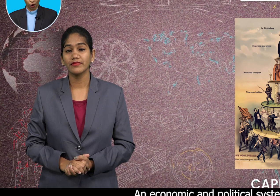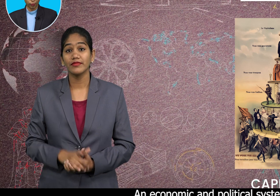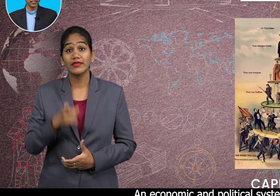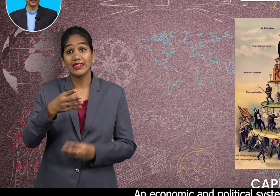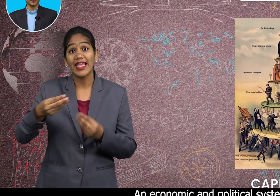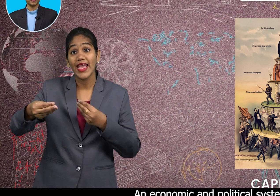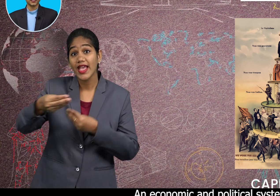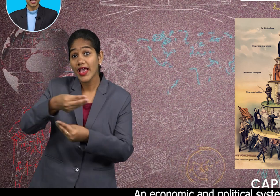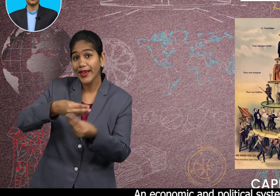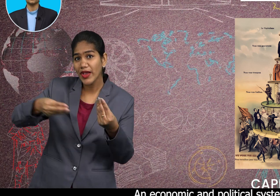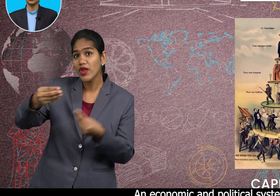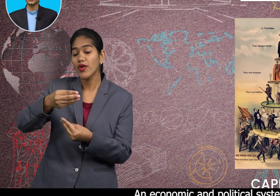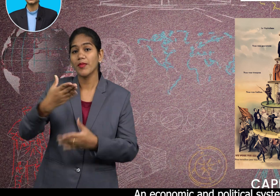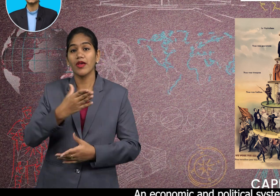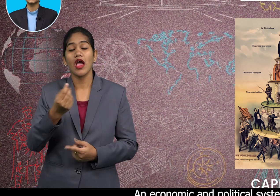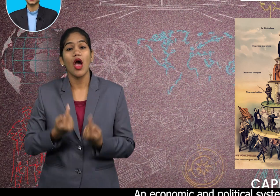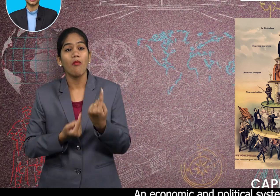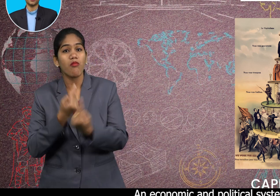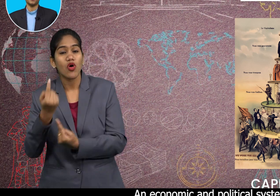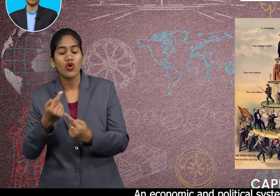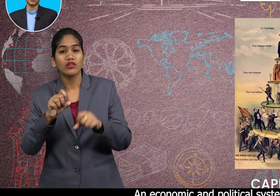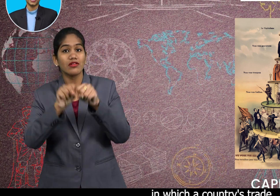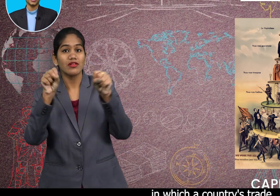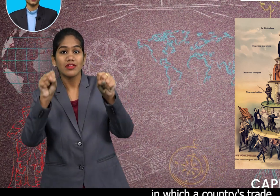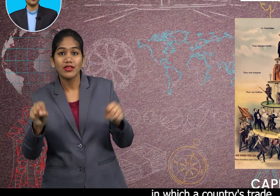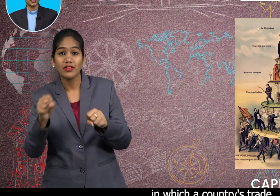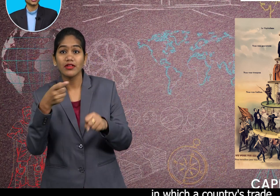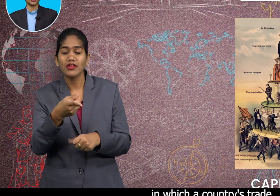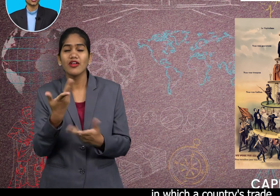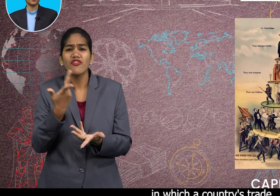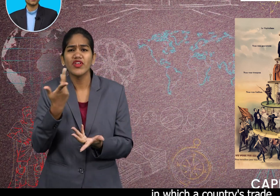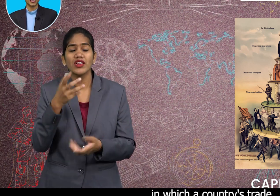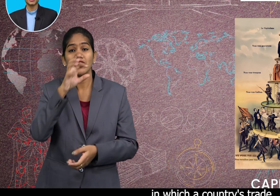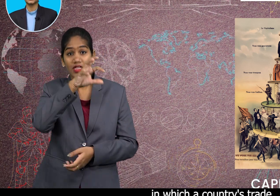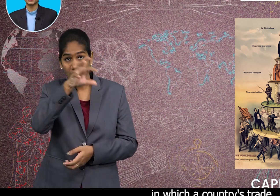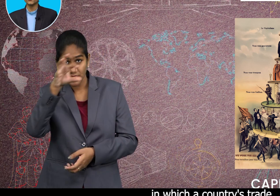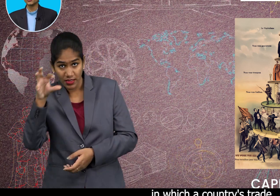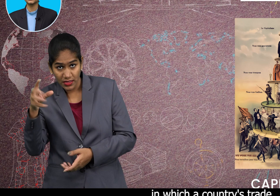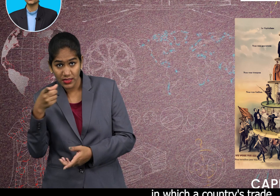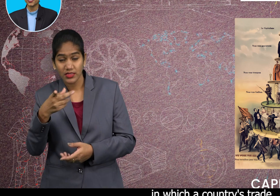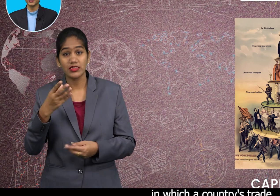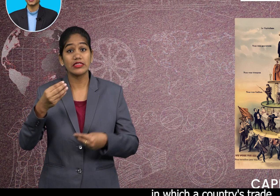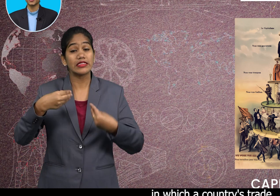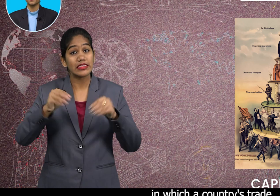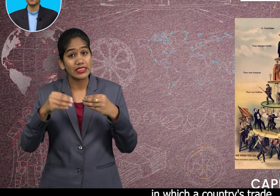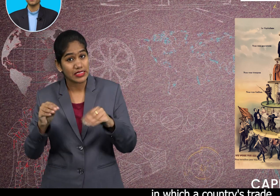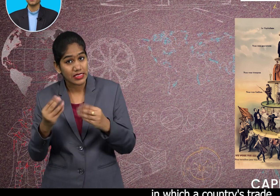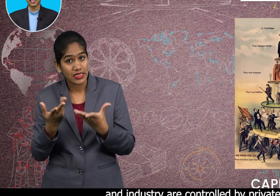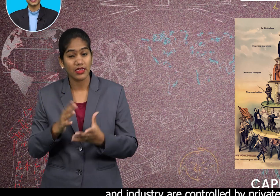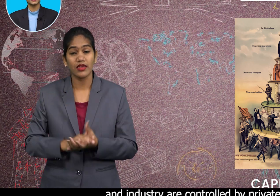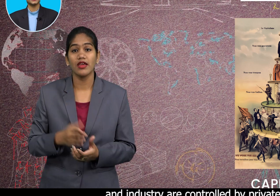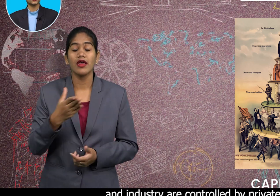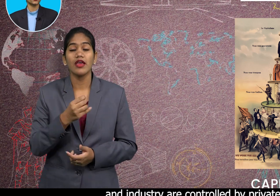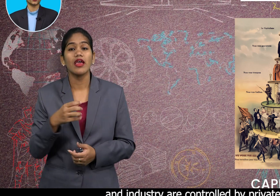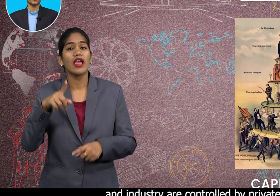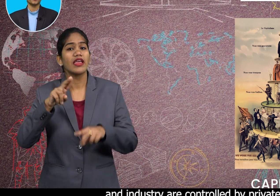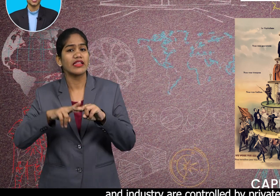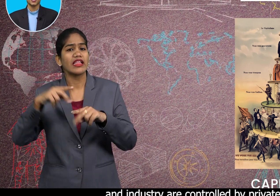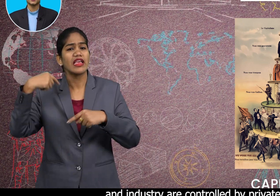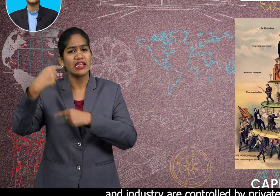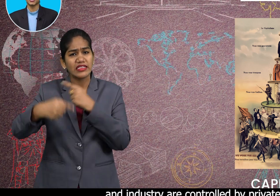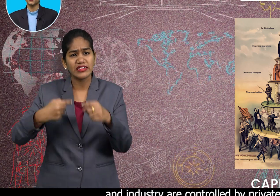an economic and political system in which a country's trade and